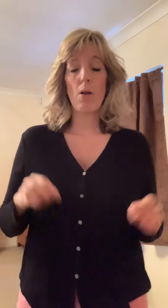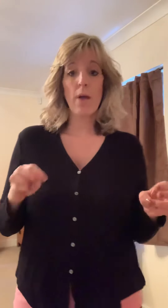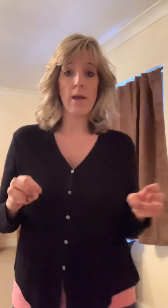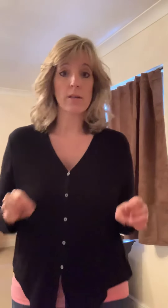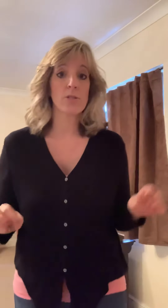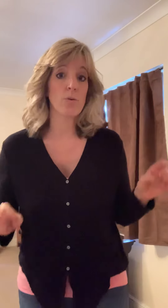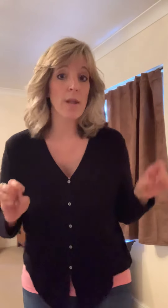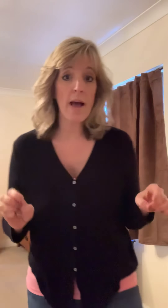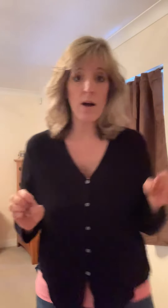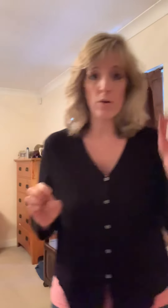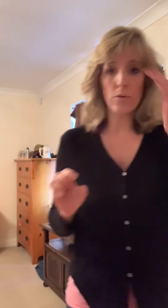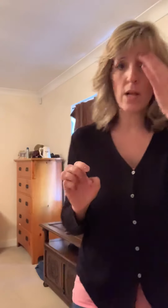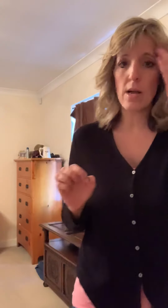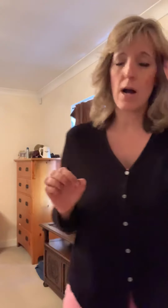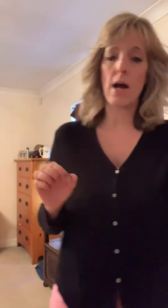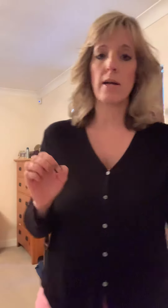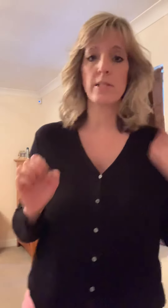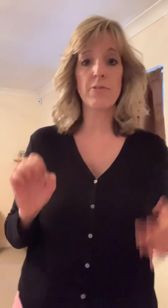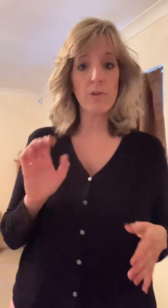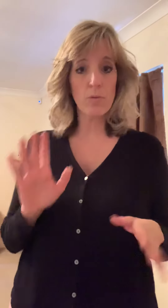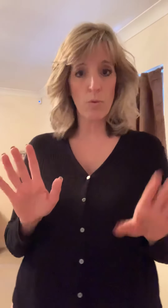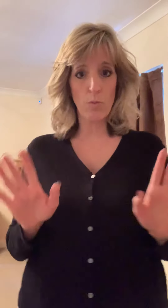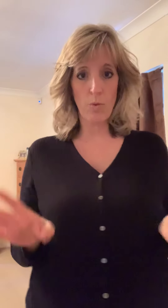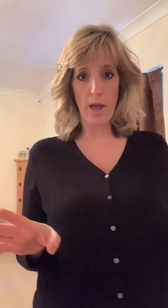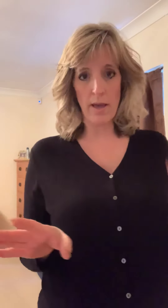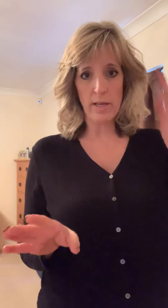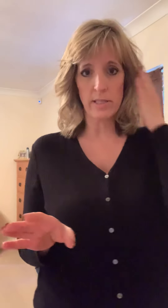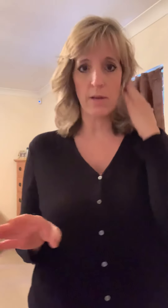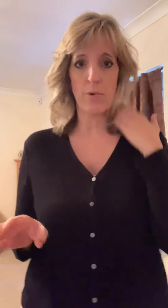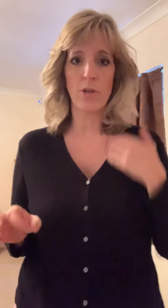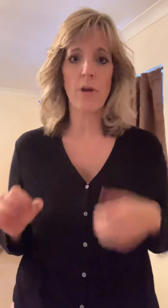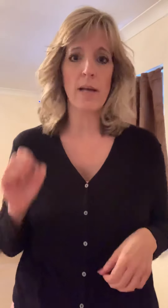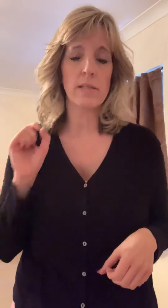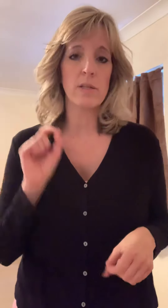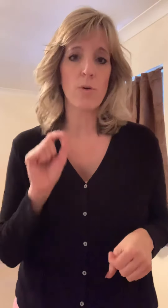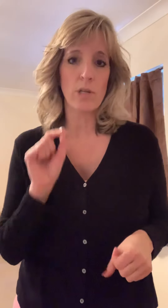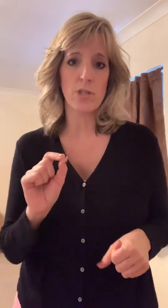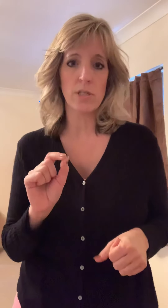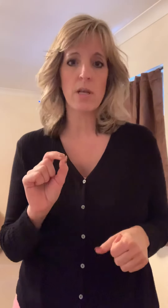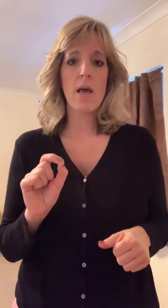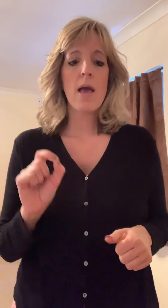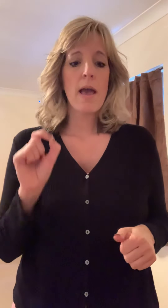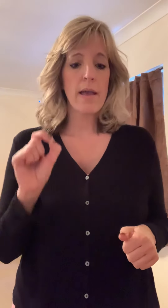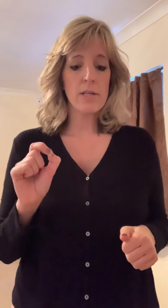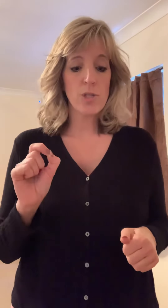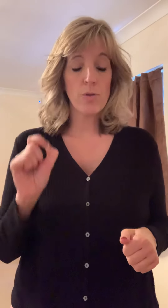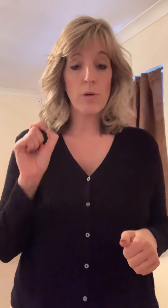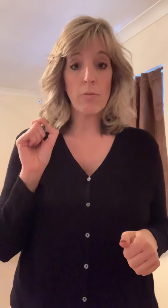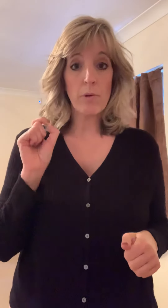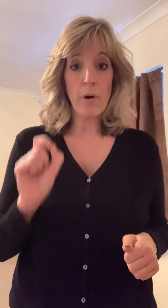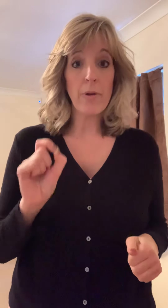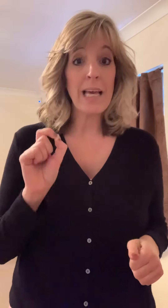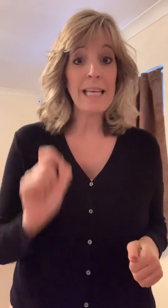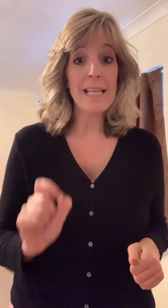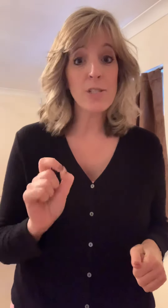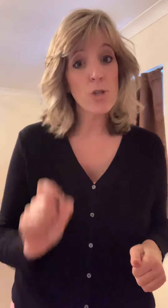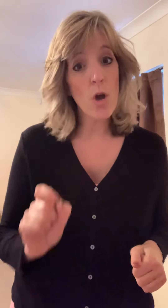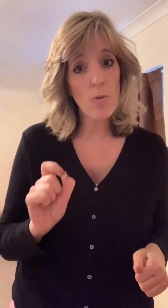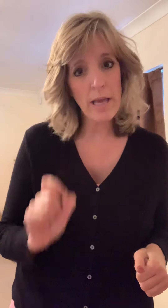Okay, so now a different way is that when you're asking a question and you are requiring a yes/no